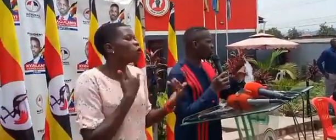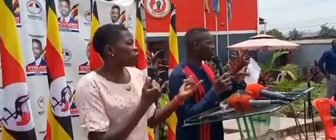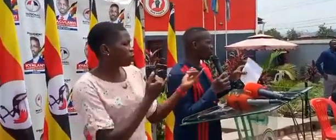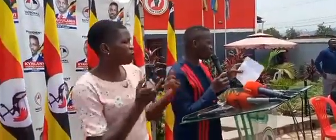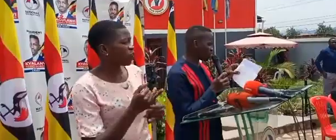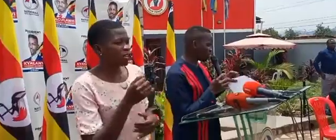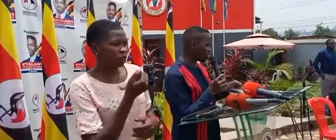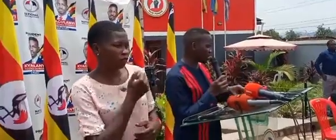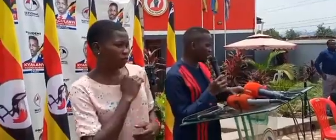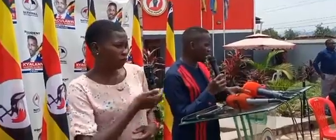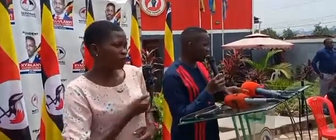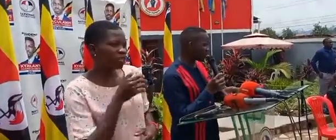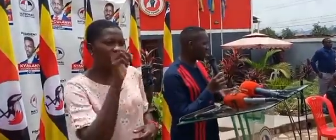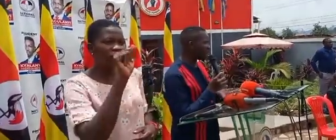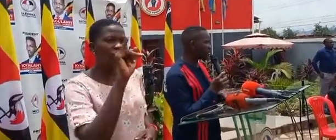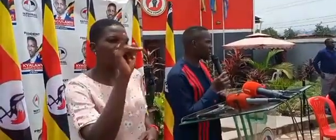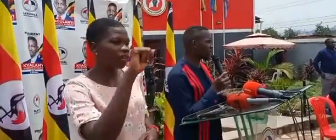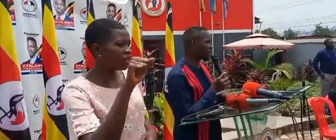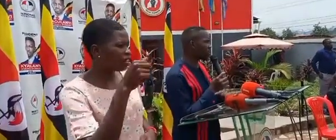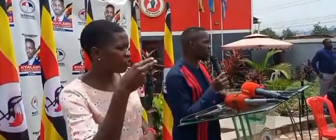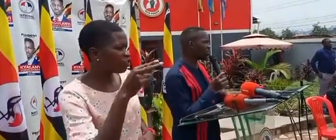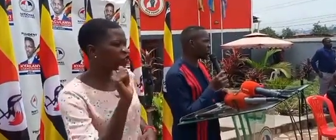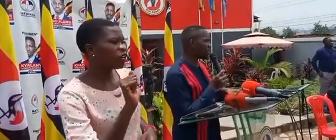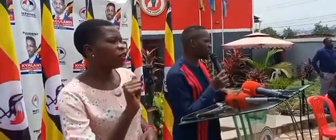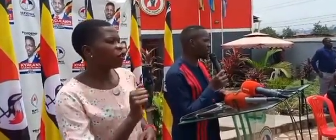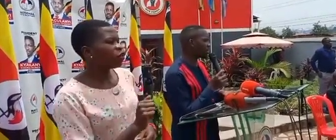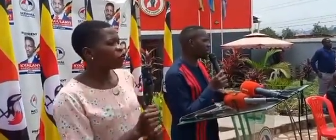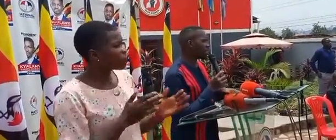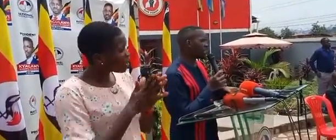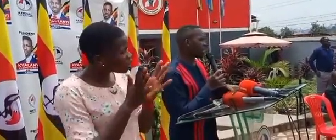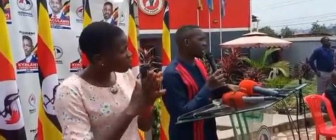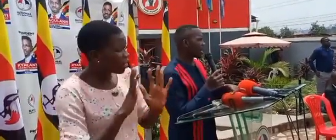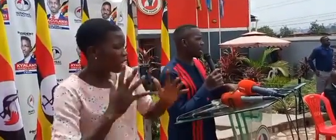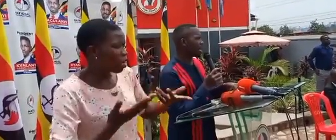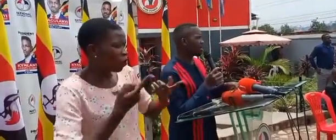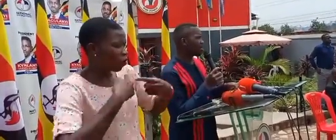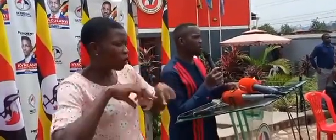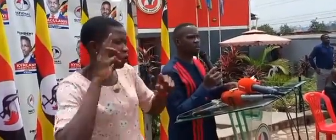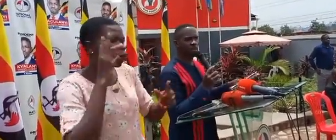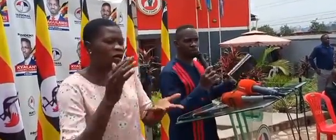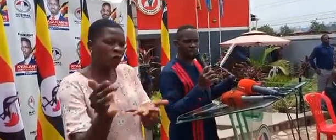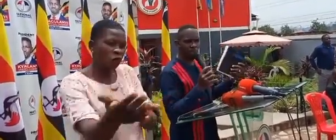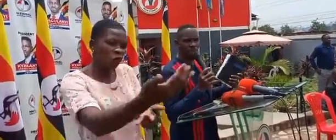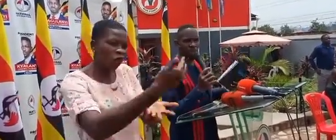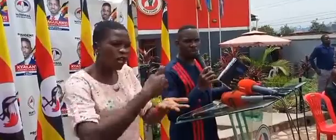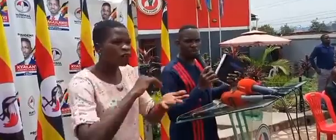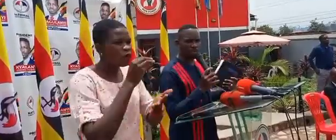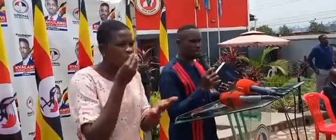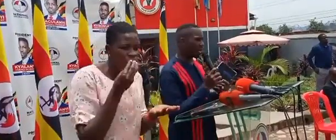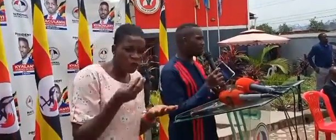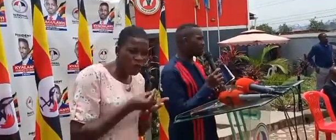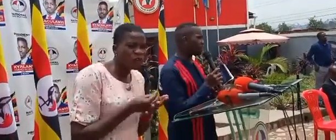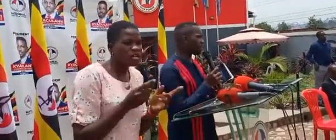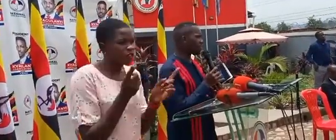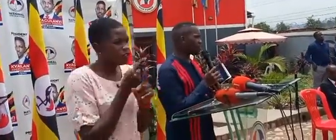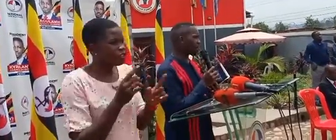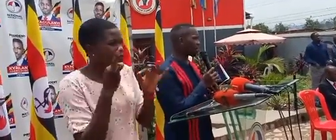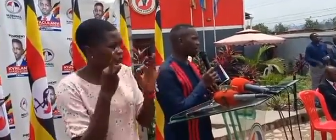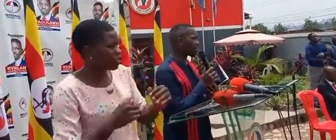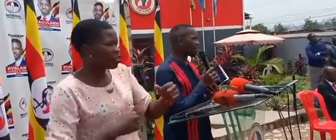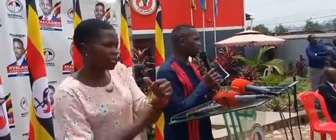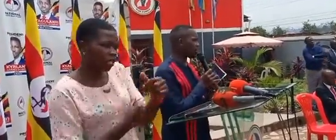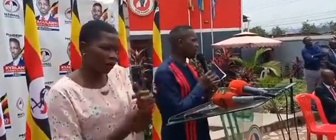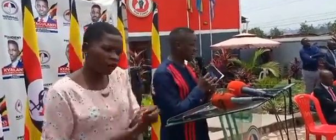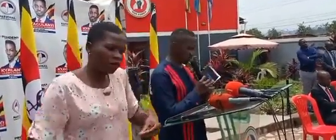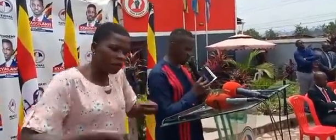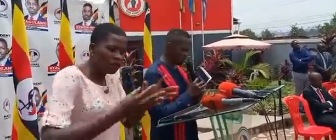Aisha to elucidate on this matter how we are going to handle it the people that we are calling on to bring help so we